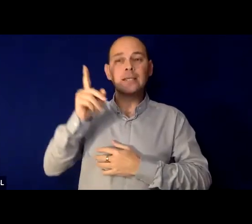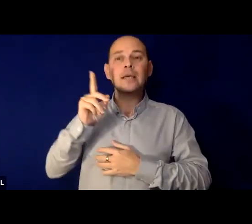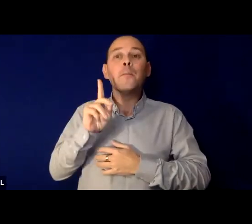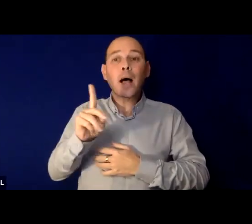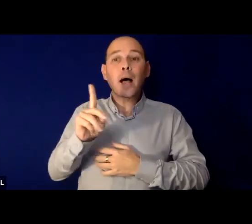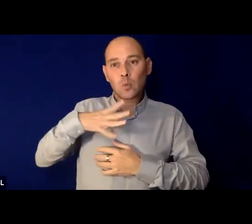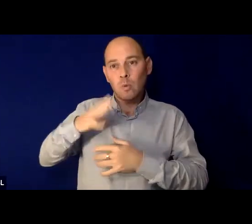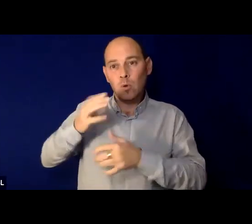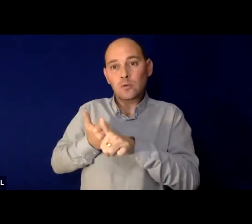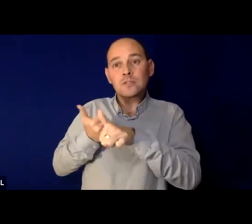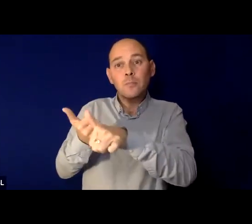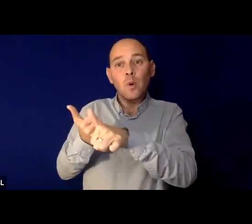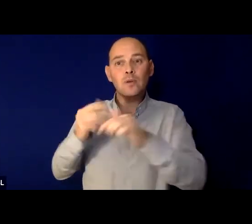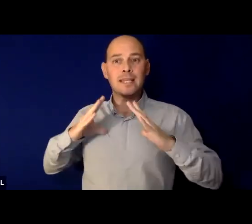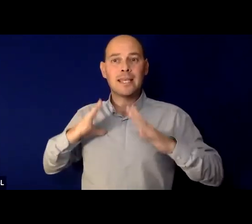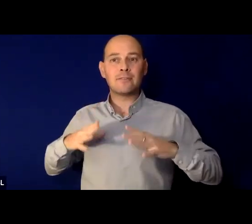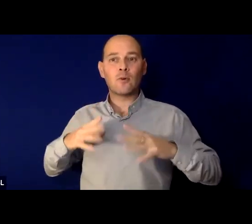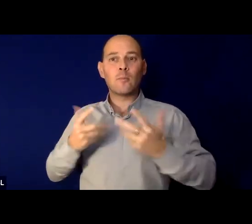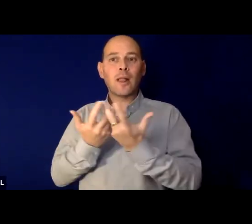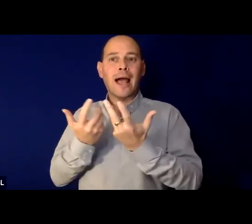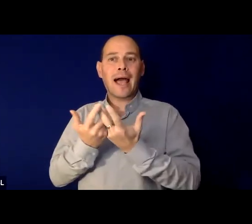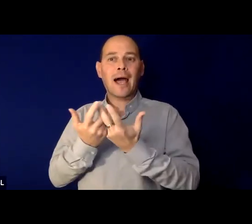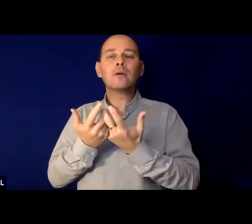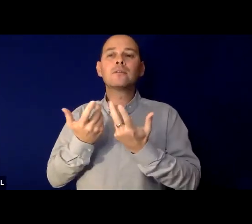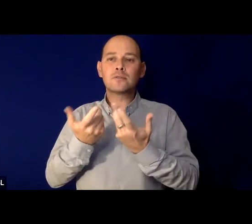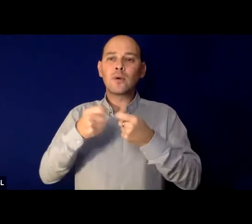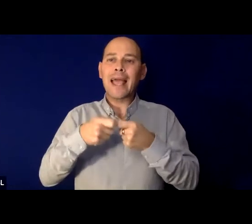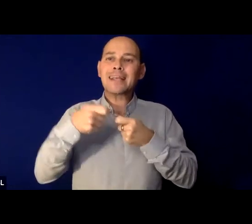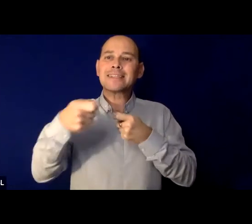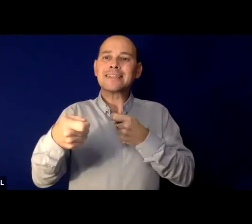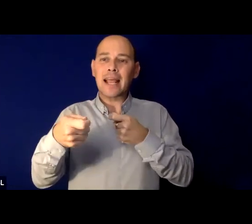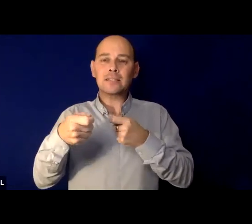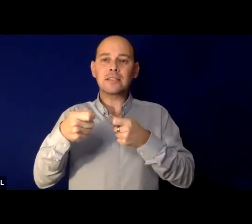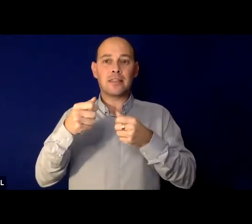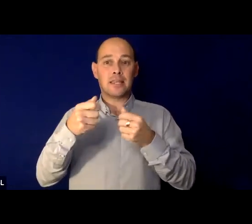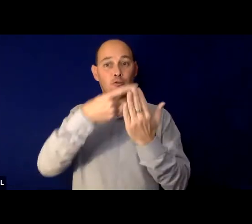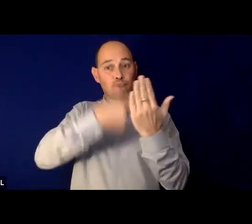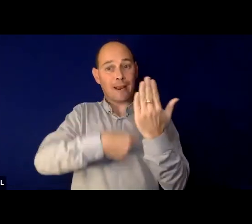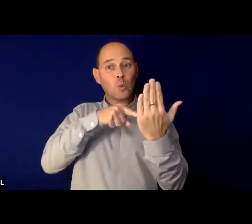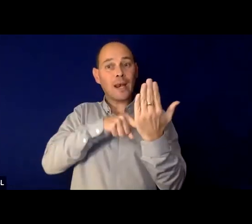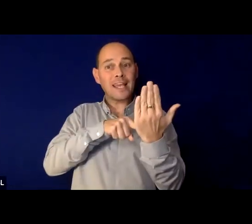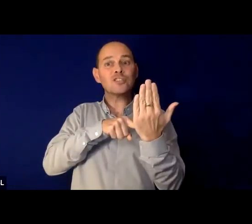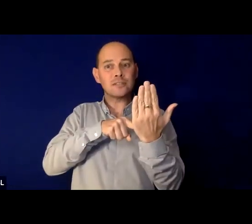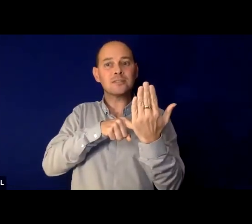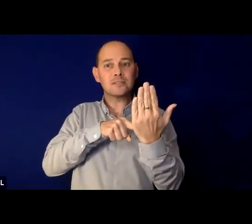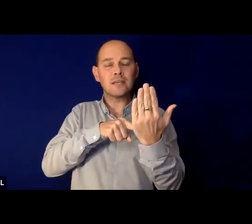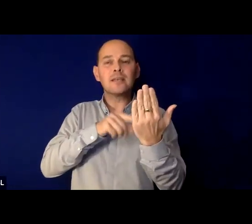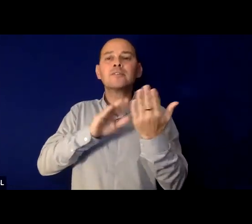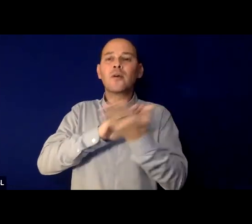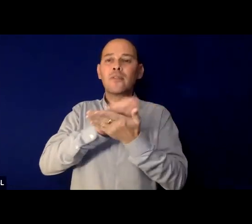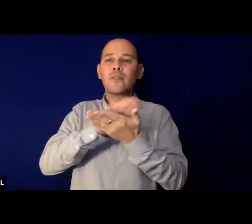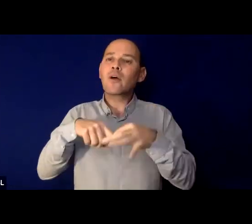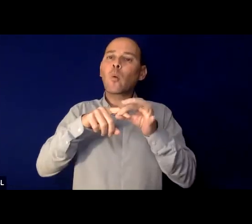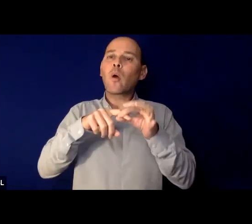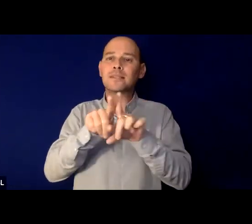informal providers is how to extend regulations which are good for AT users. So for example, around regulating quality and product